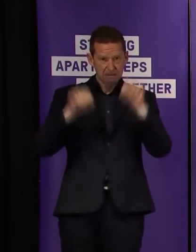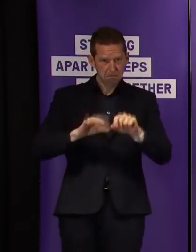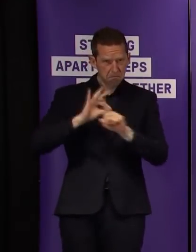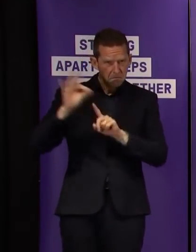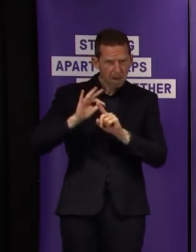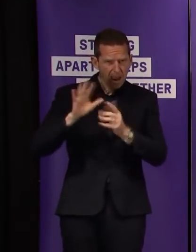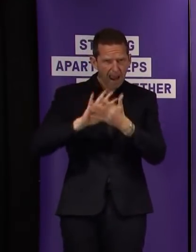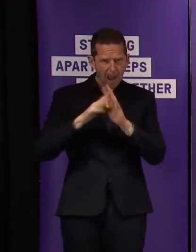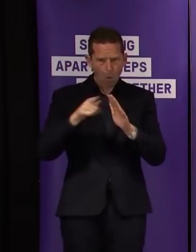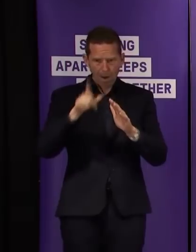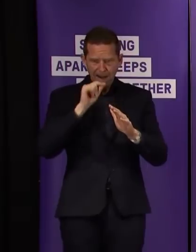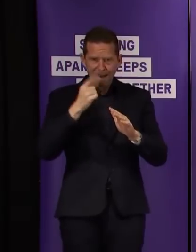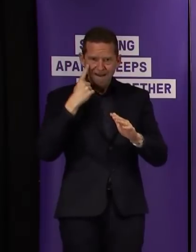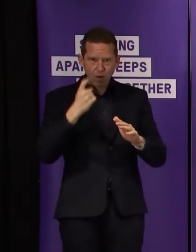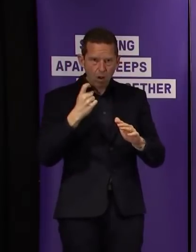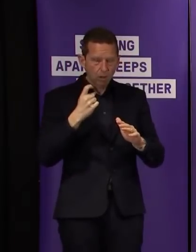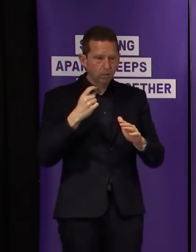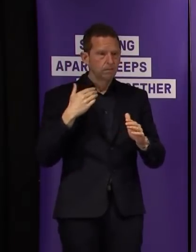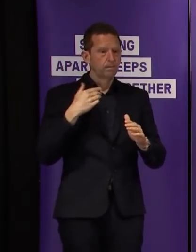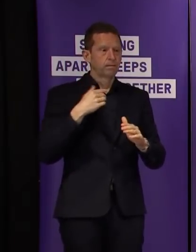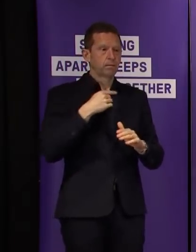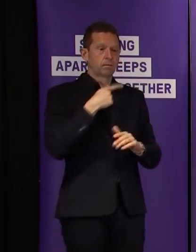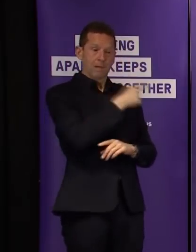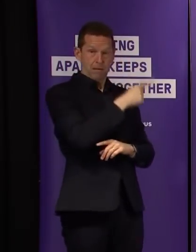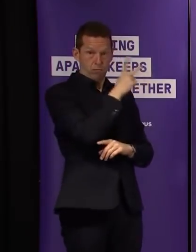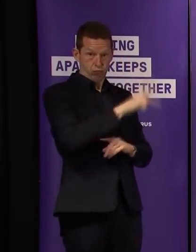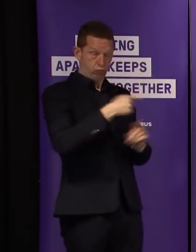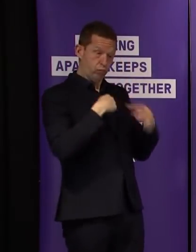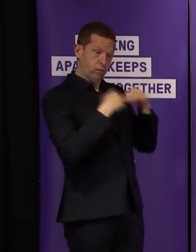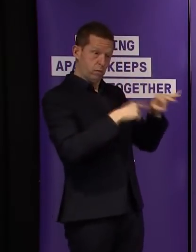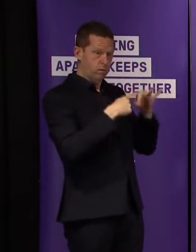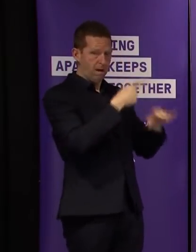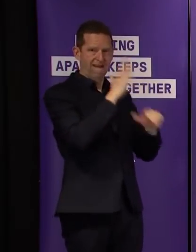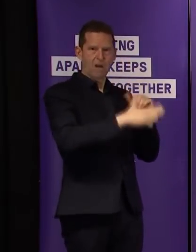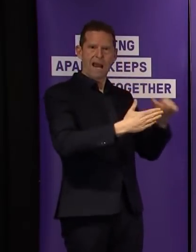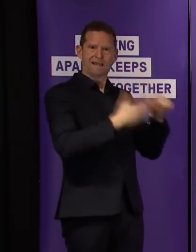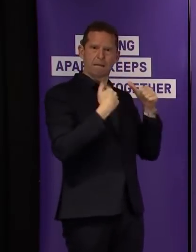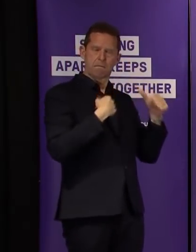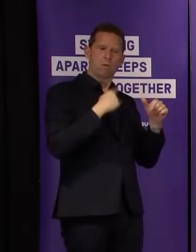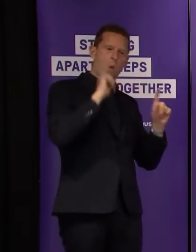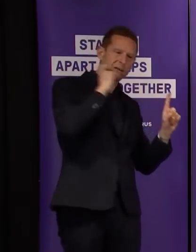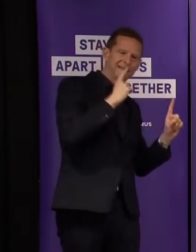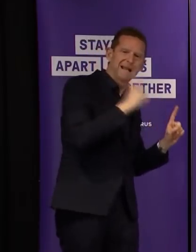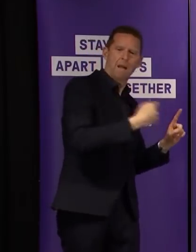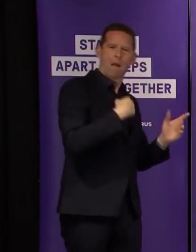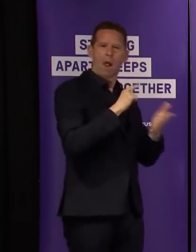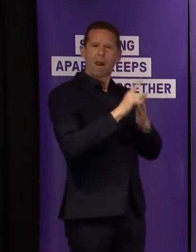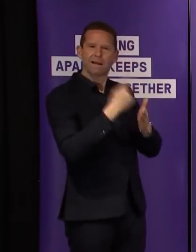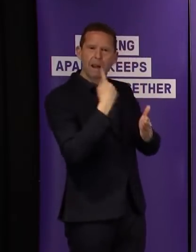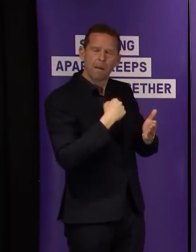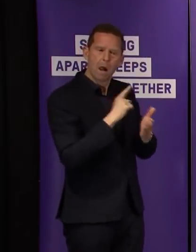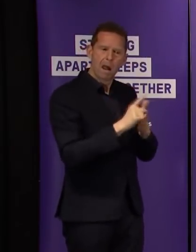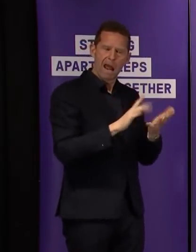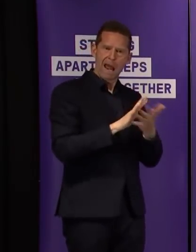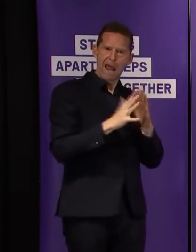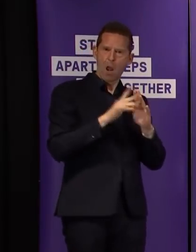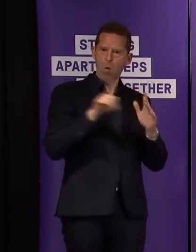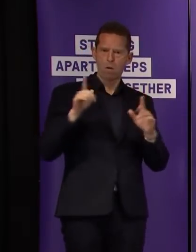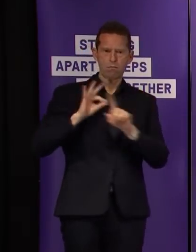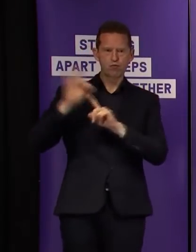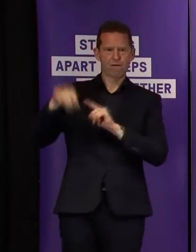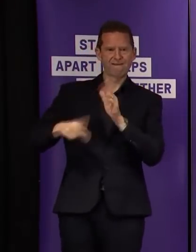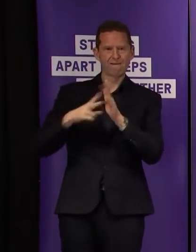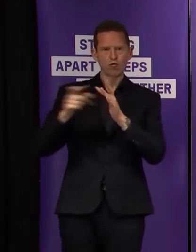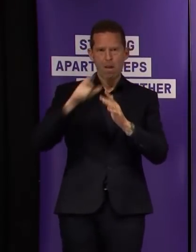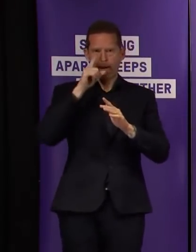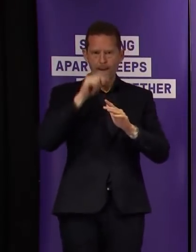I've been consistently told I'll get that information. I haven't. This is something that industry groups and Victorian people want to know, to be able